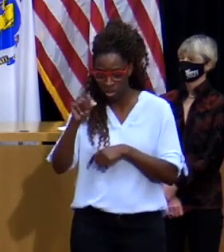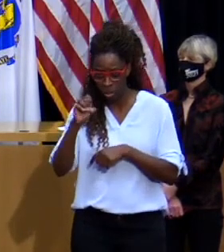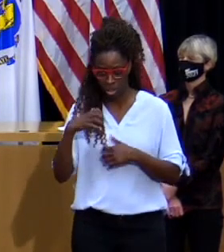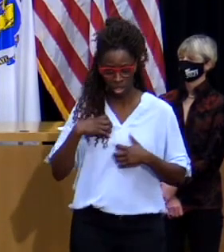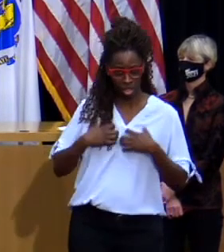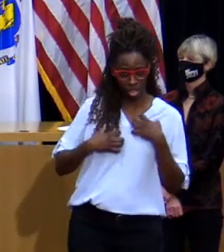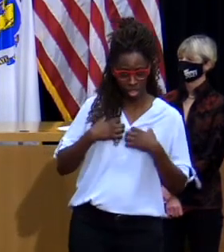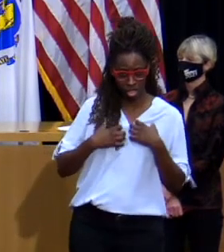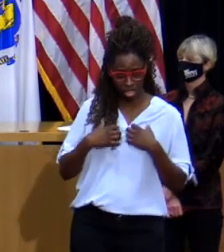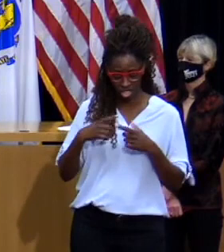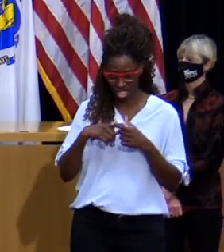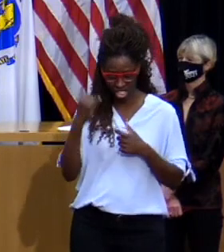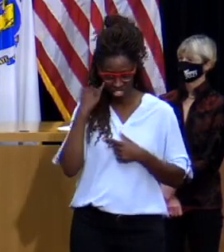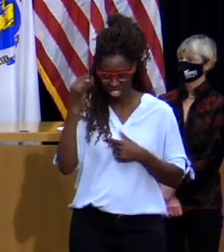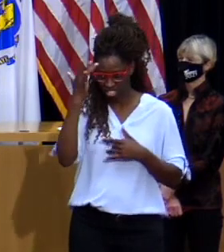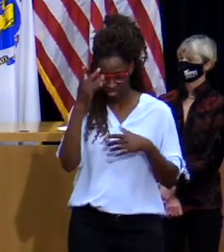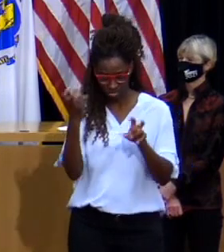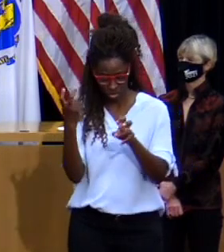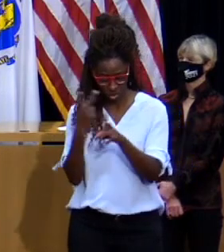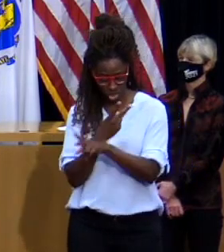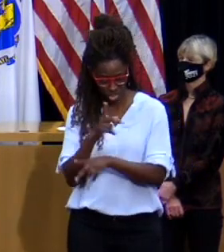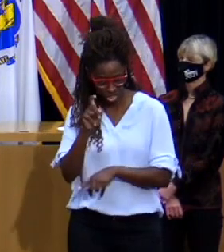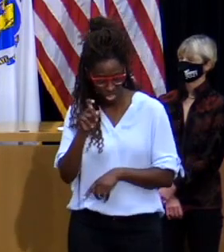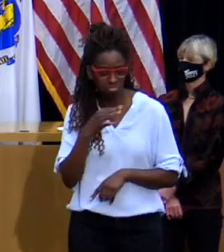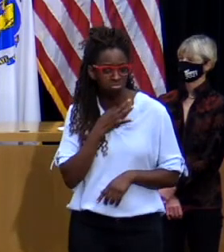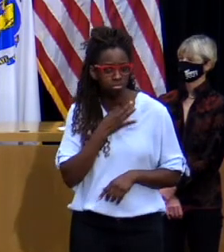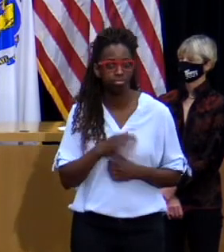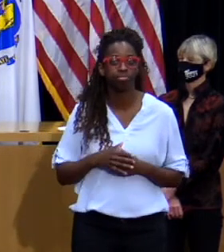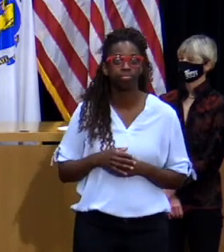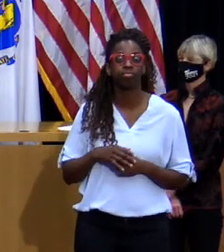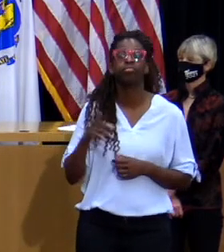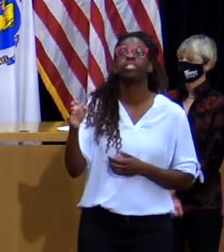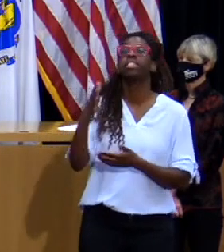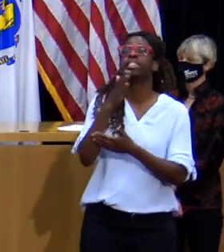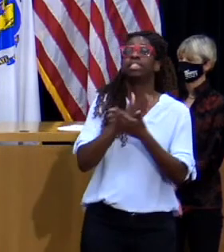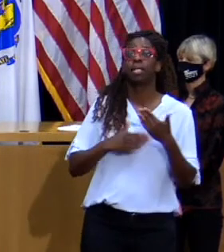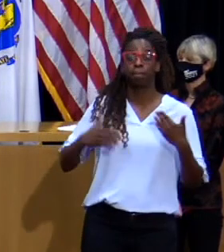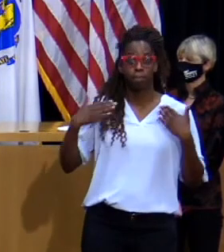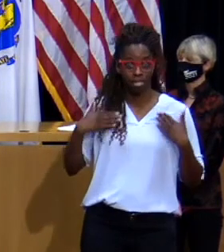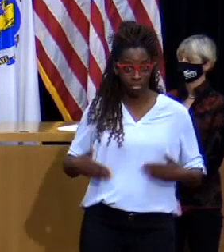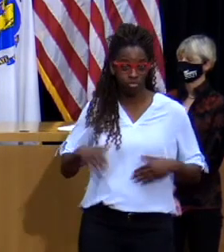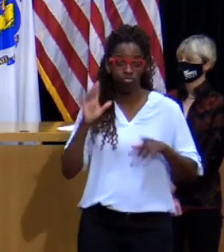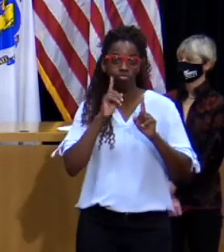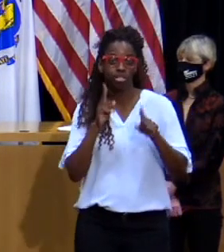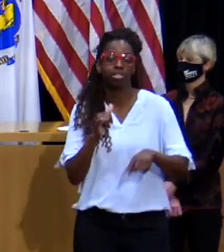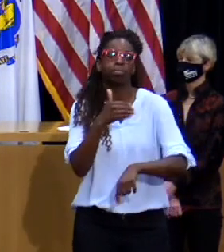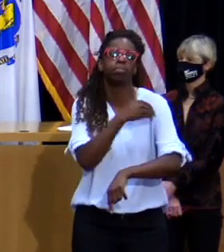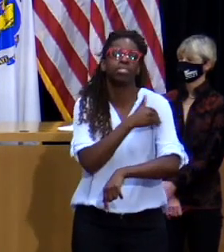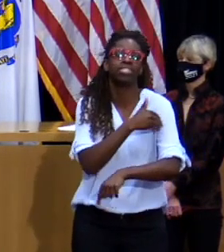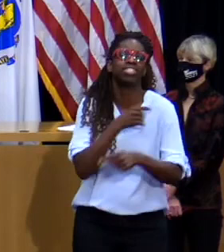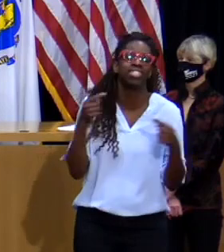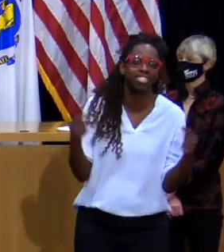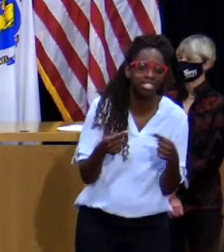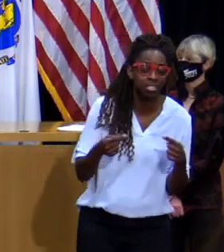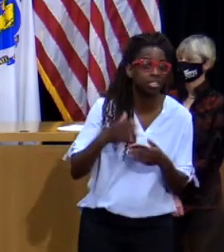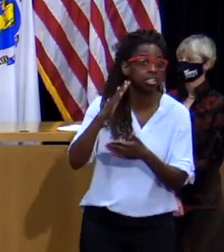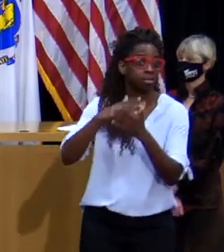headaches. A small number may have fevers. And those are relatively mild and